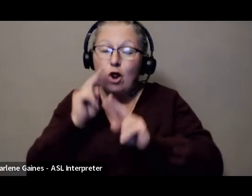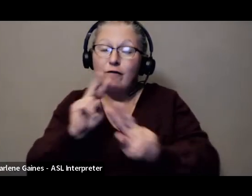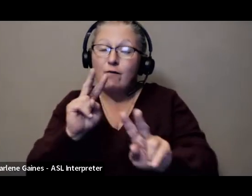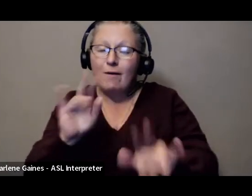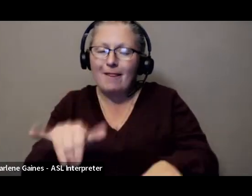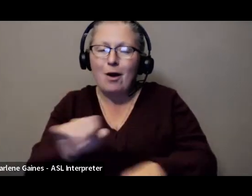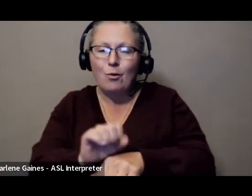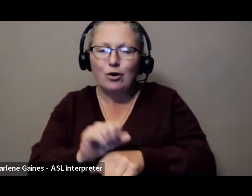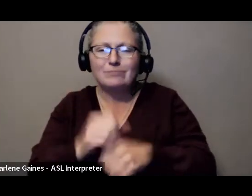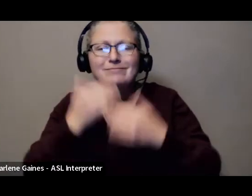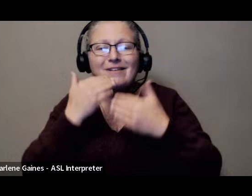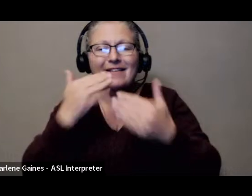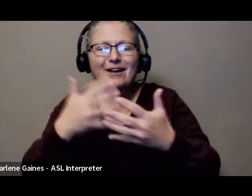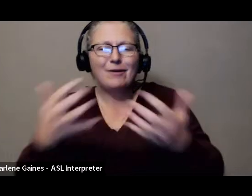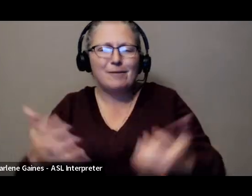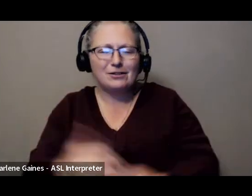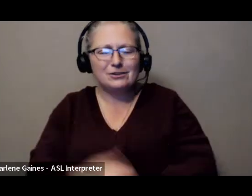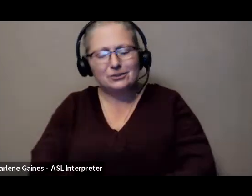much.